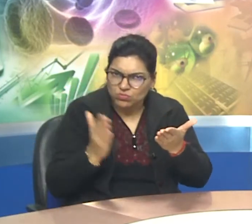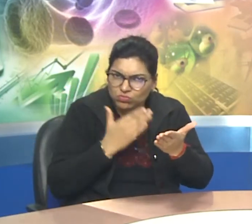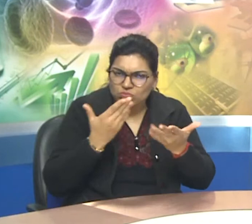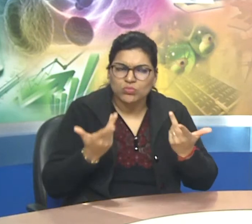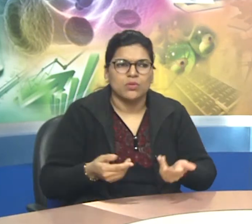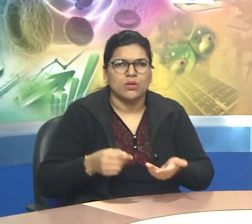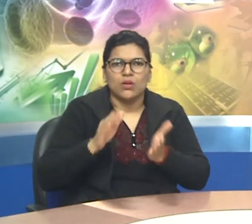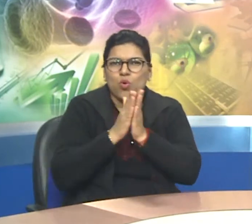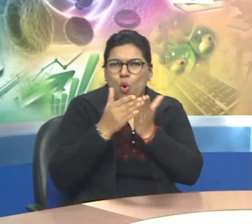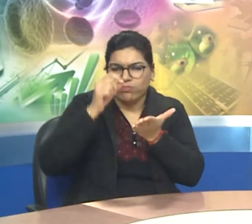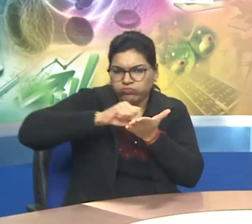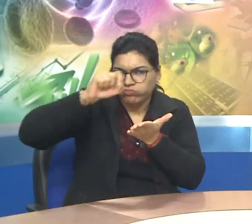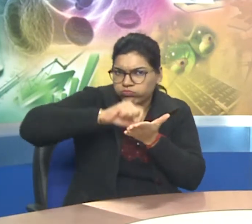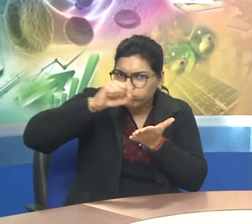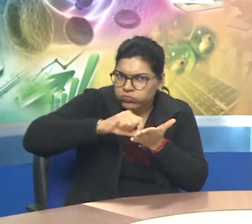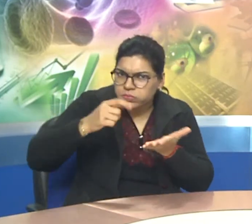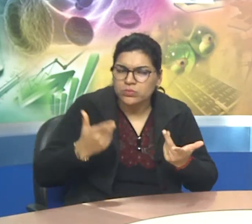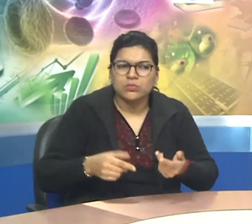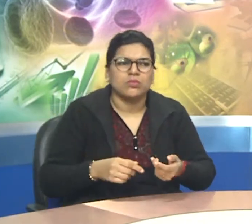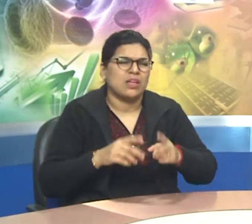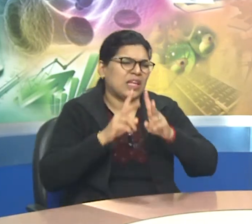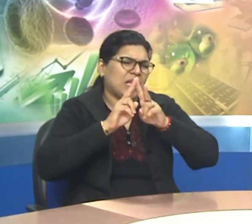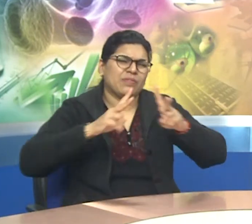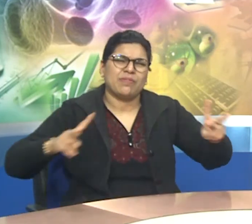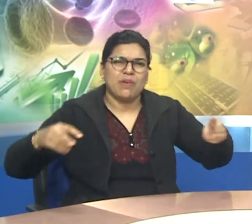Pulp can be of any material.